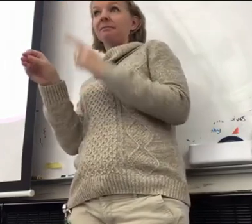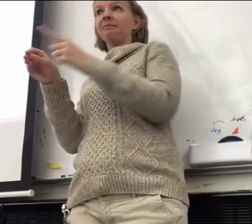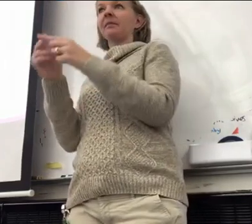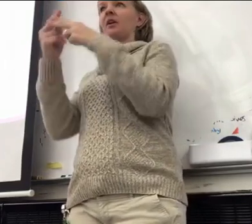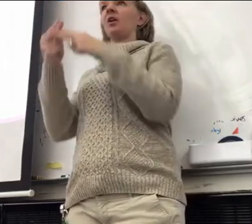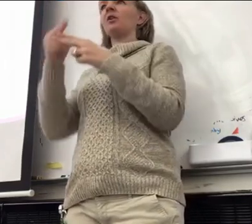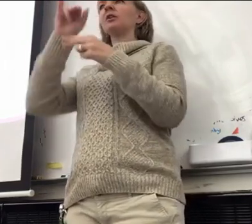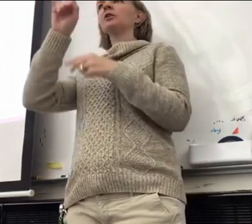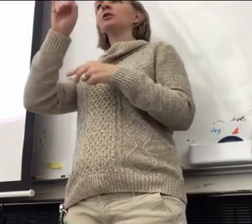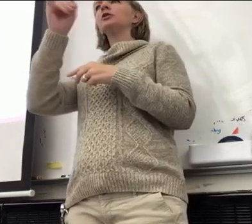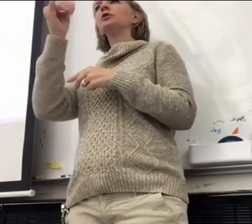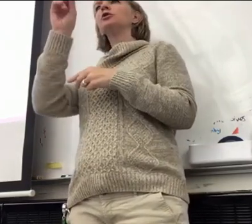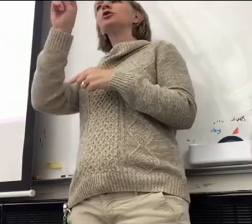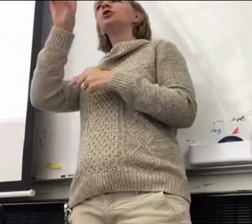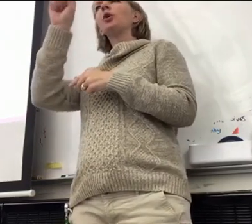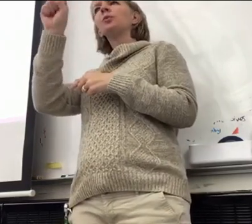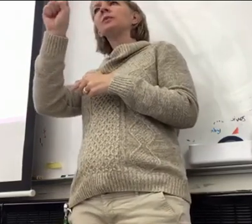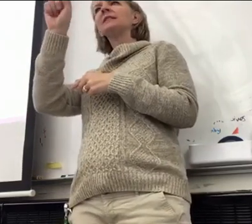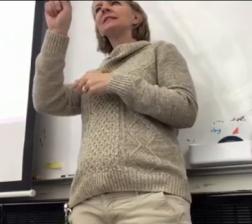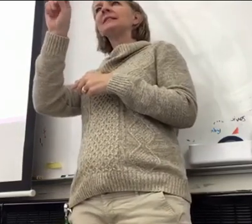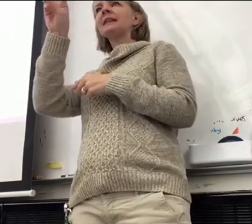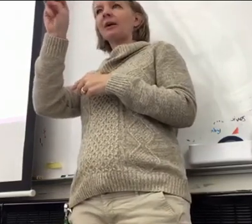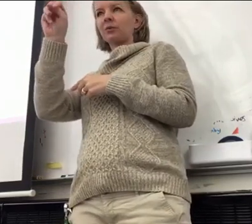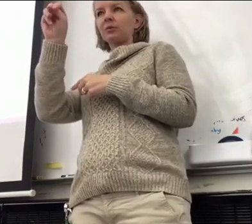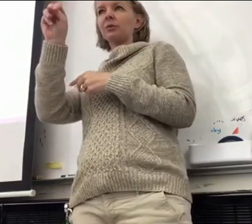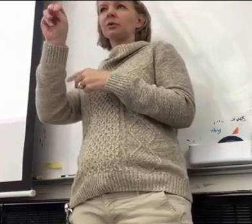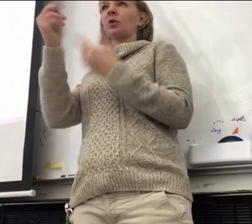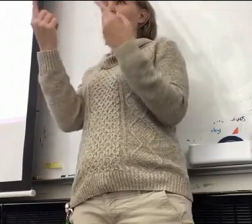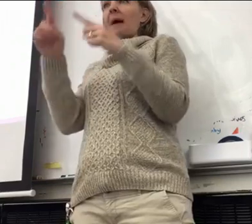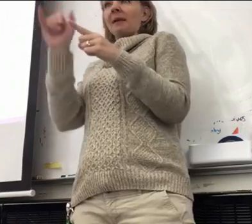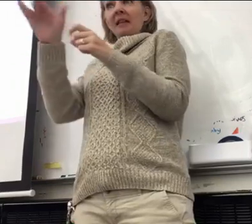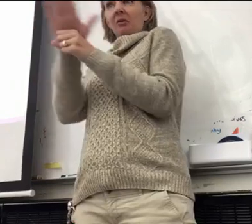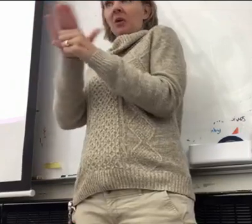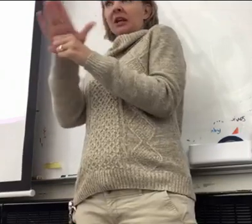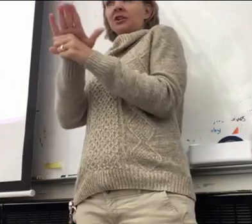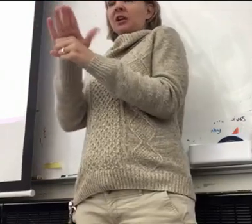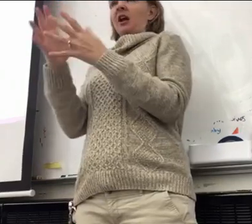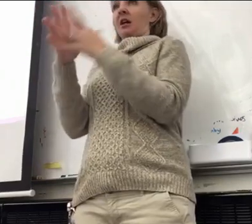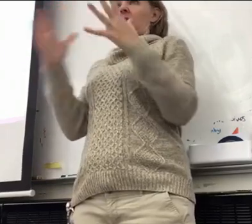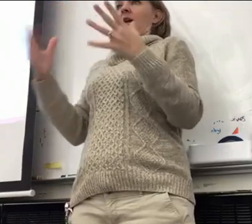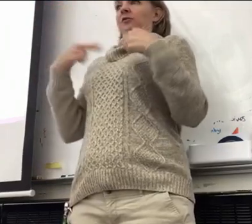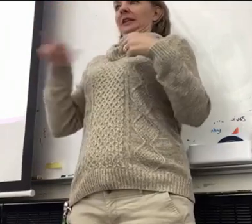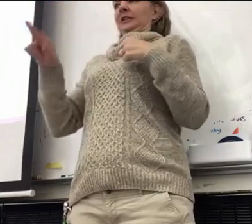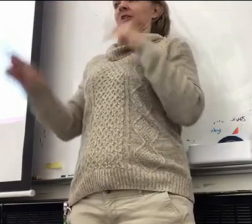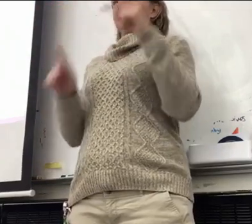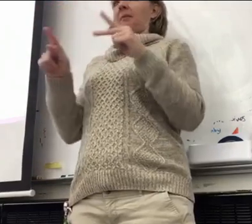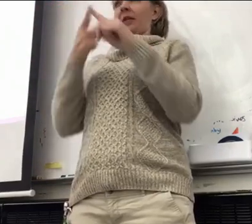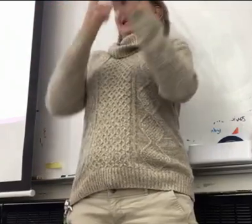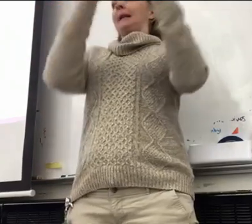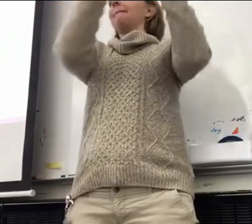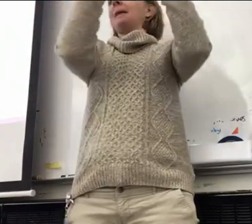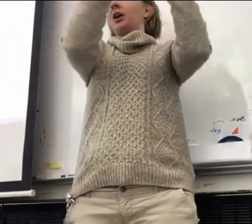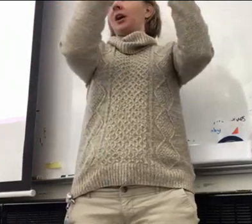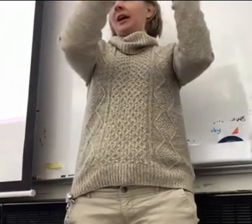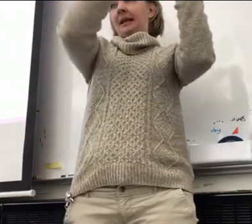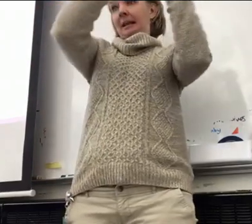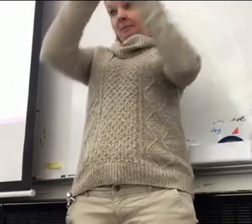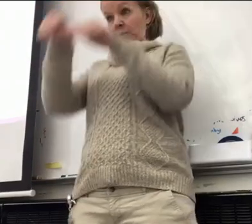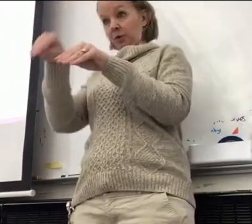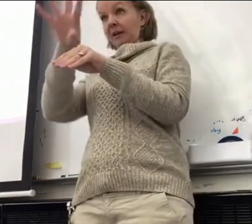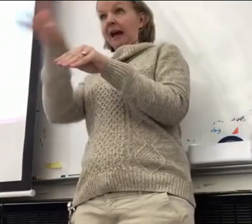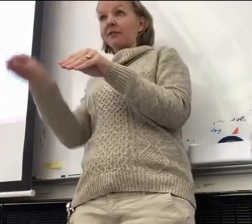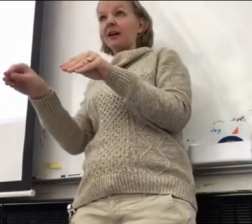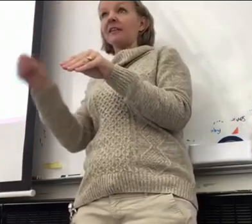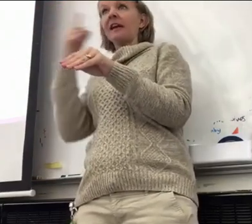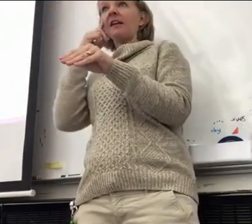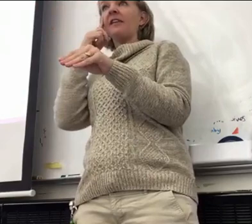called Jonestown. What basically happened at that location is there was a large group of religious people in America. They moved to Africa